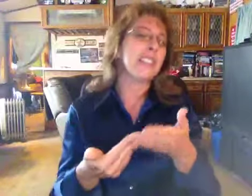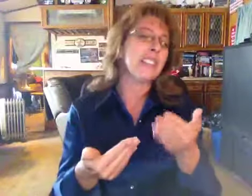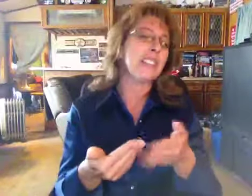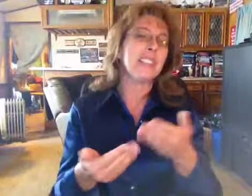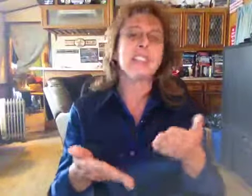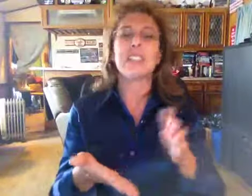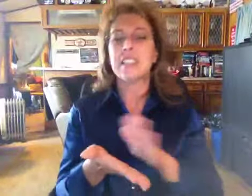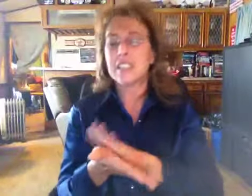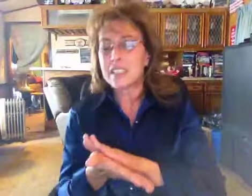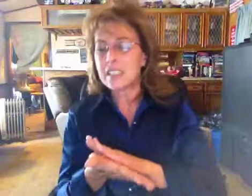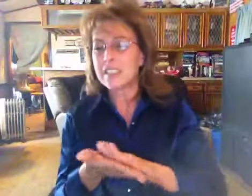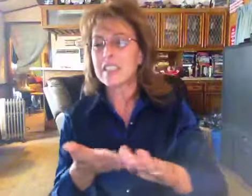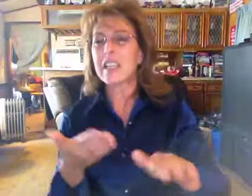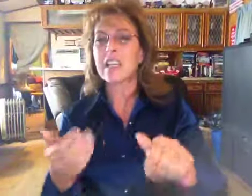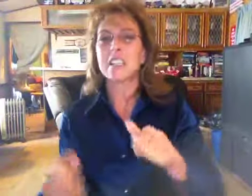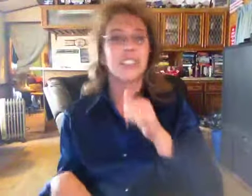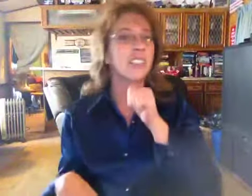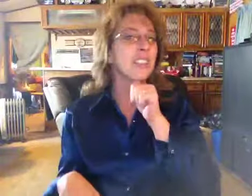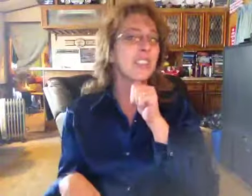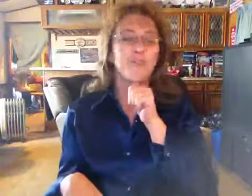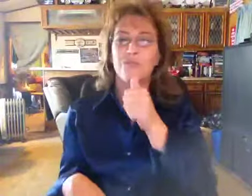drudgery. Okay.